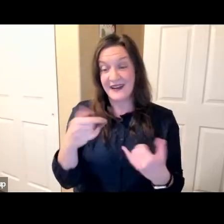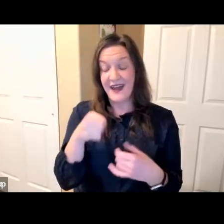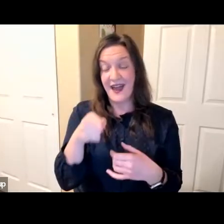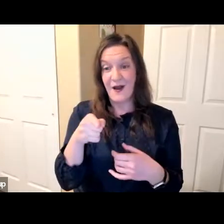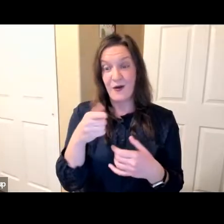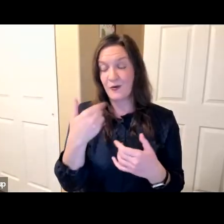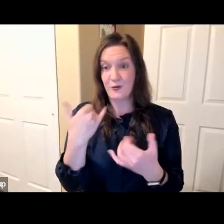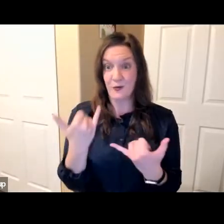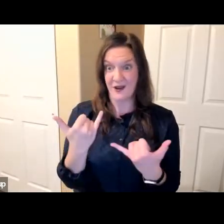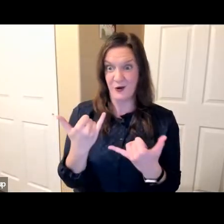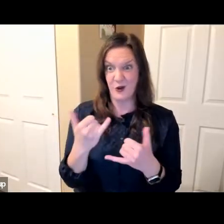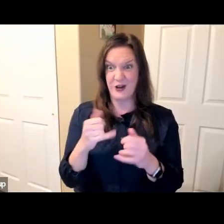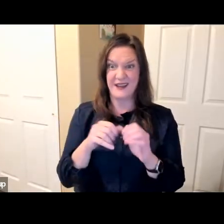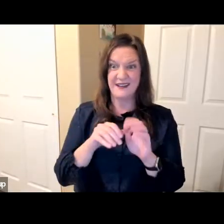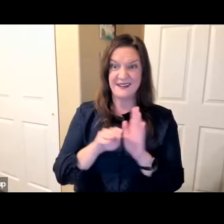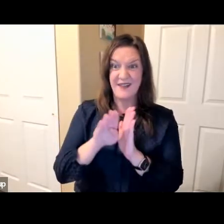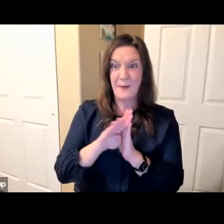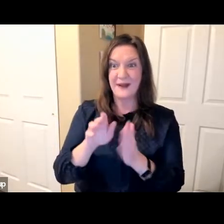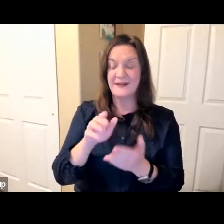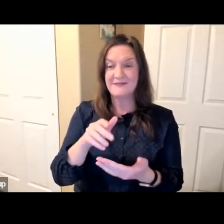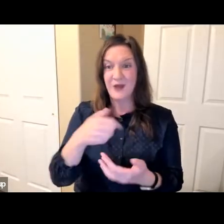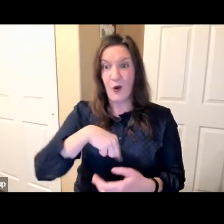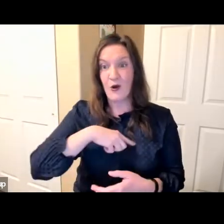Focusing on the state of Arizona,